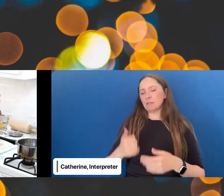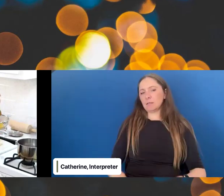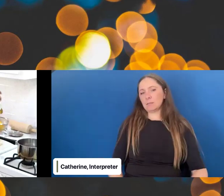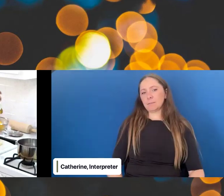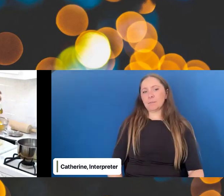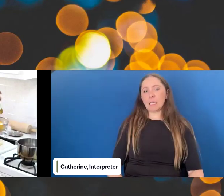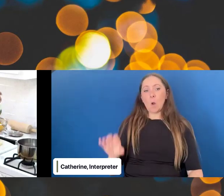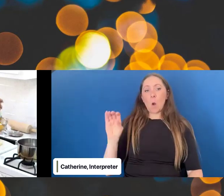Okay, so